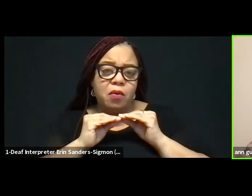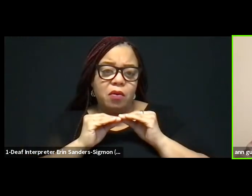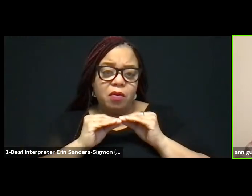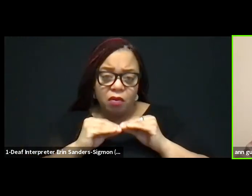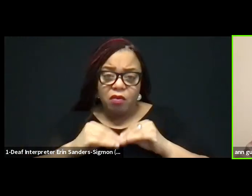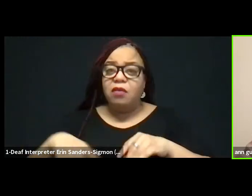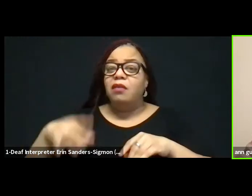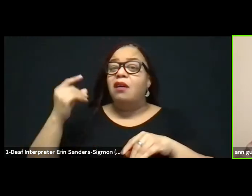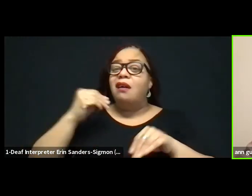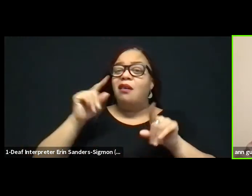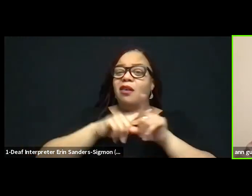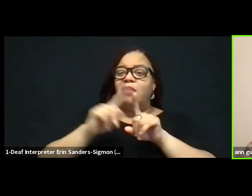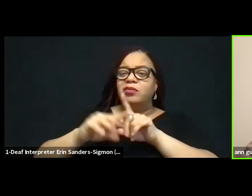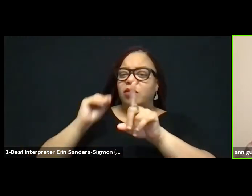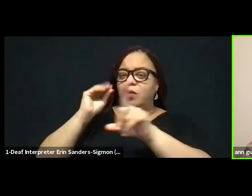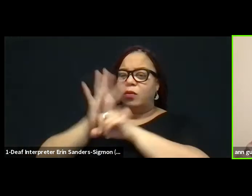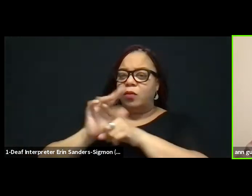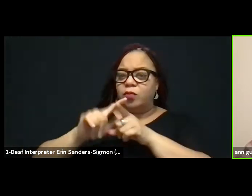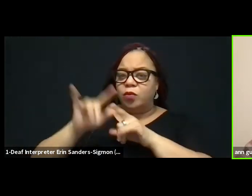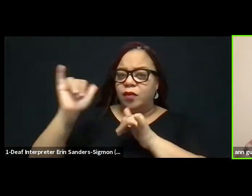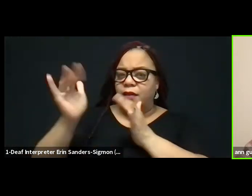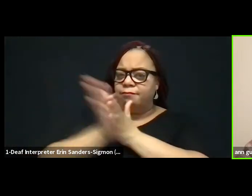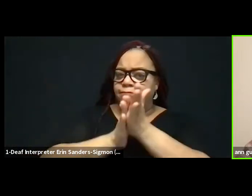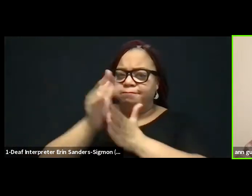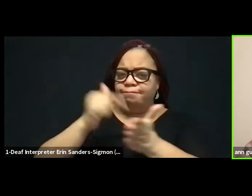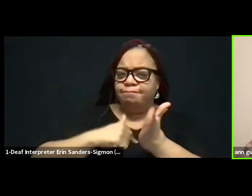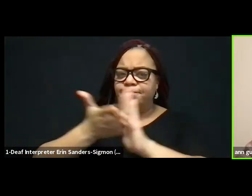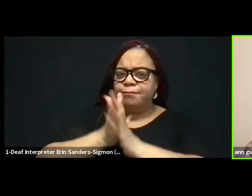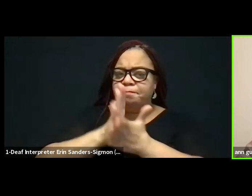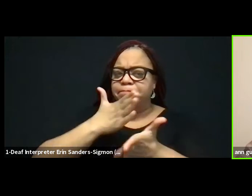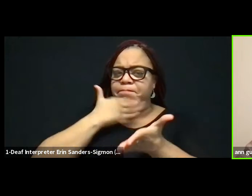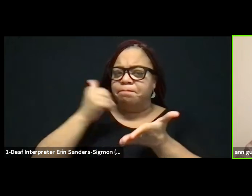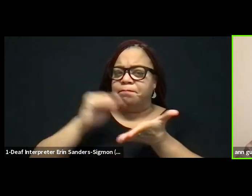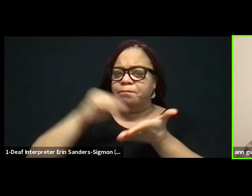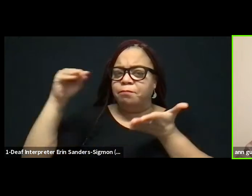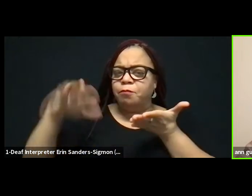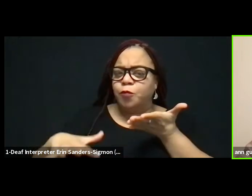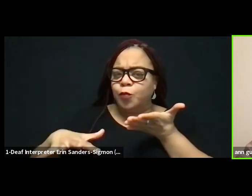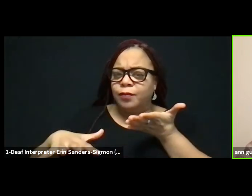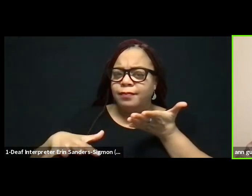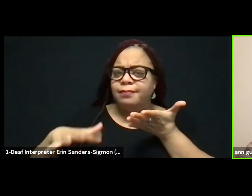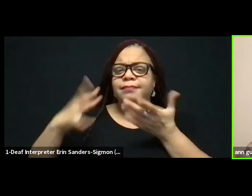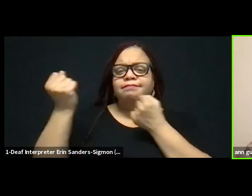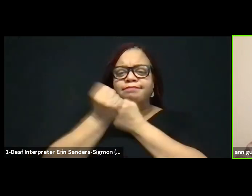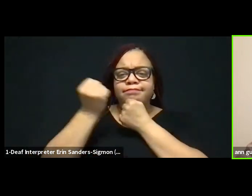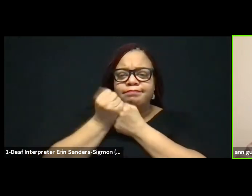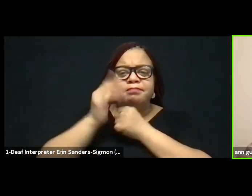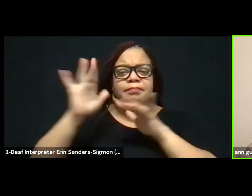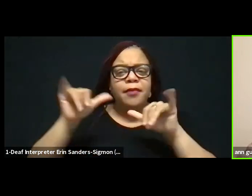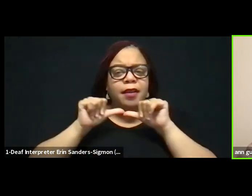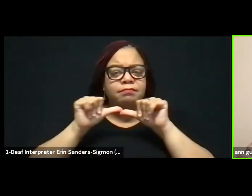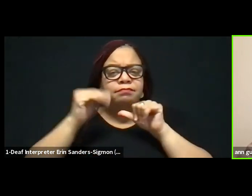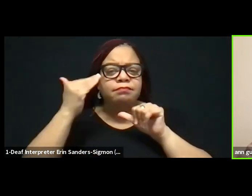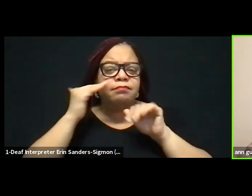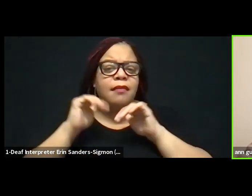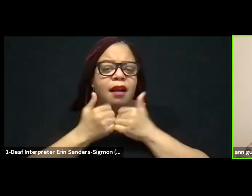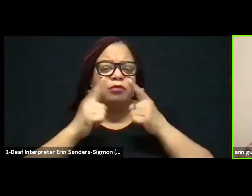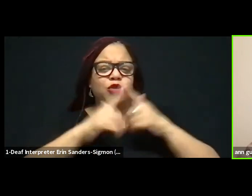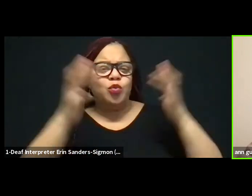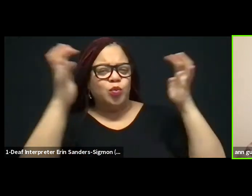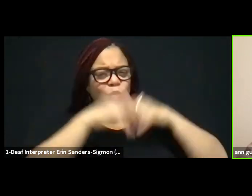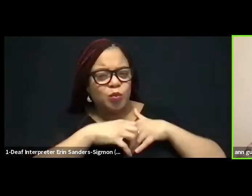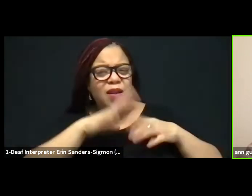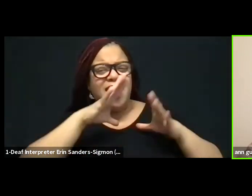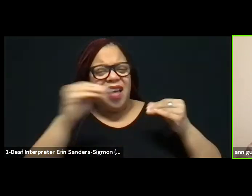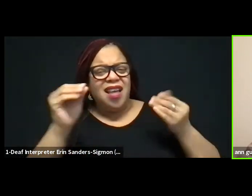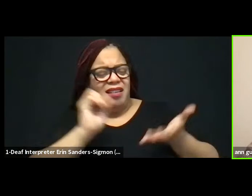dismantle and even replenish and heal from that, and this summer, I had the opportunity to